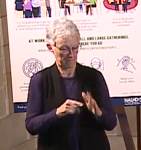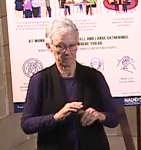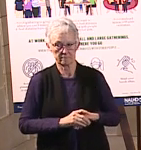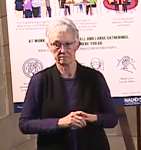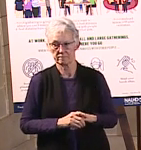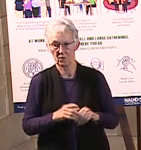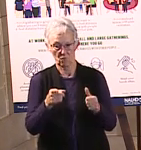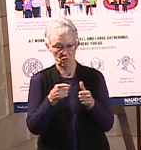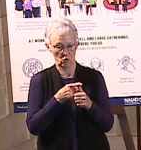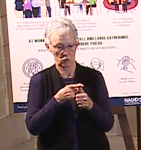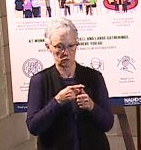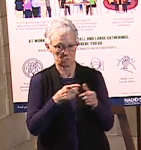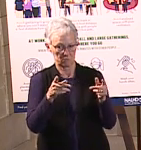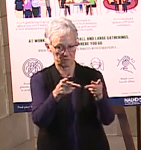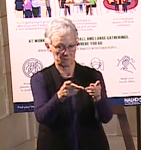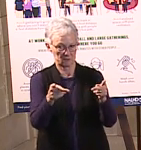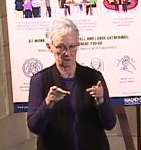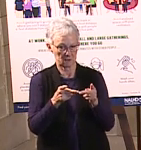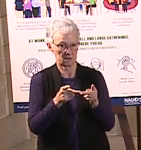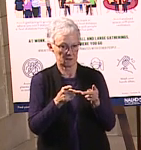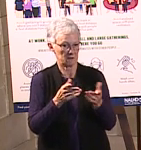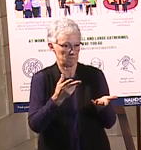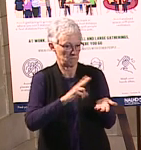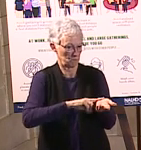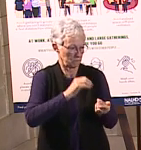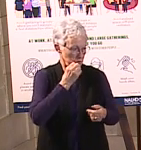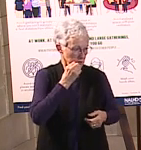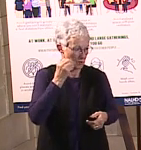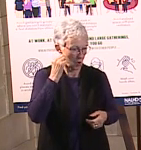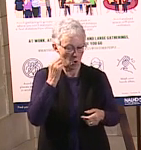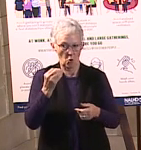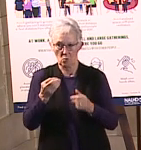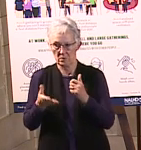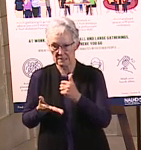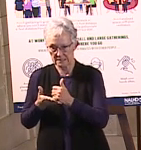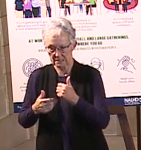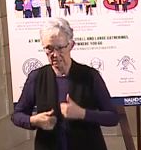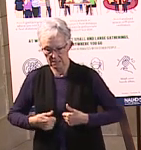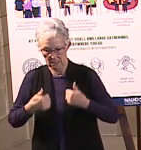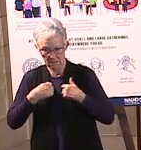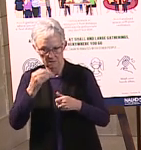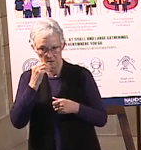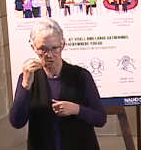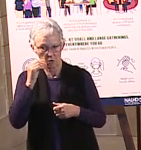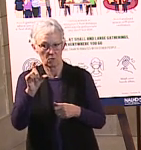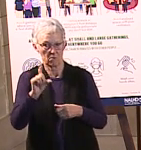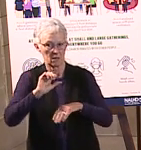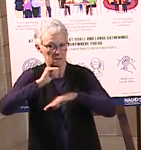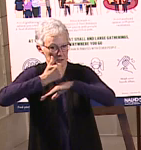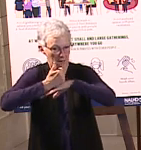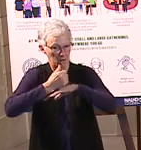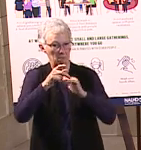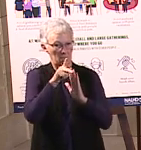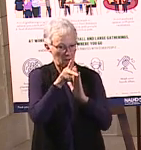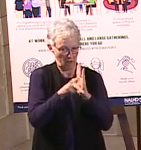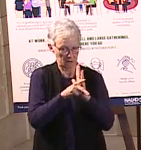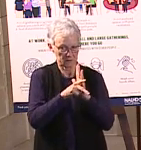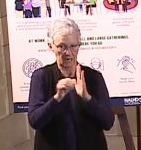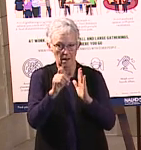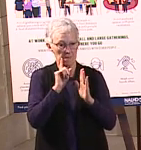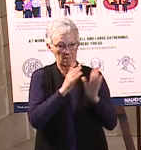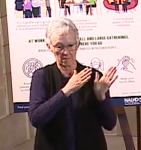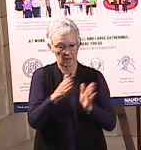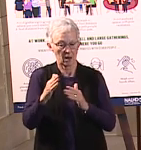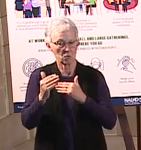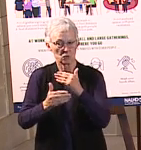facilities must establish policies and procedures for how they intend to designate and utilize essential caregivers